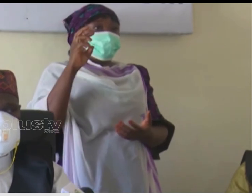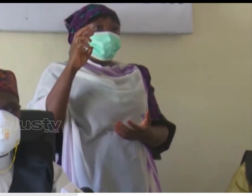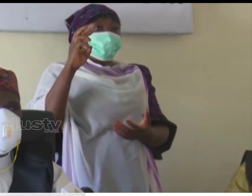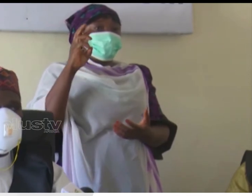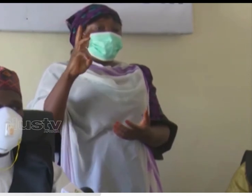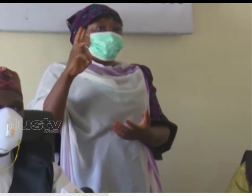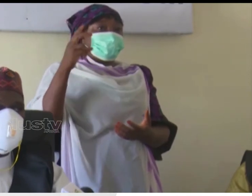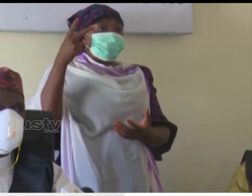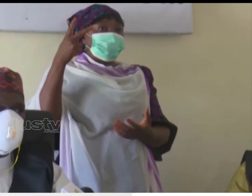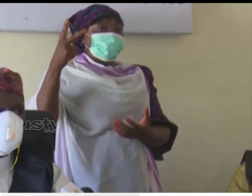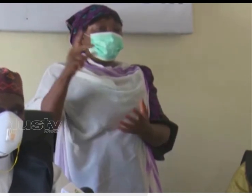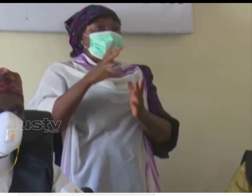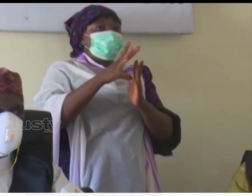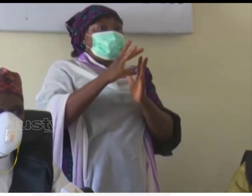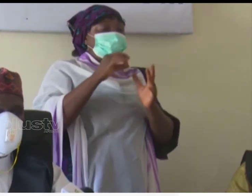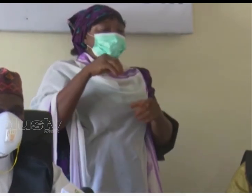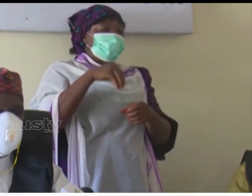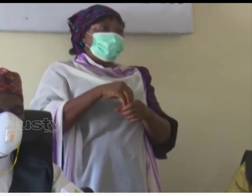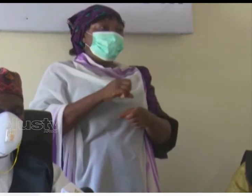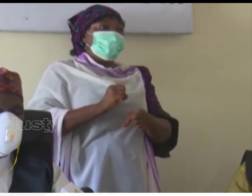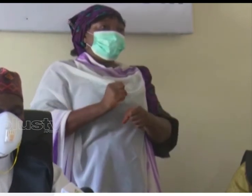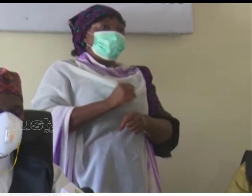Abuja 3 days ago.